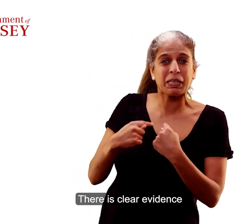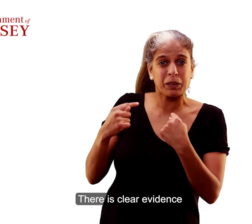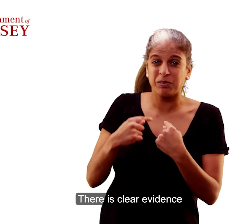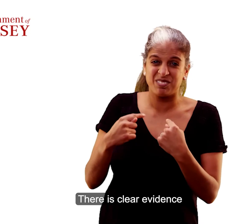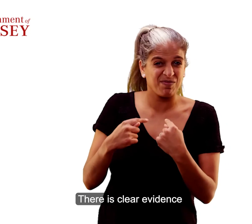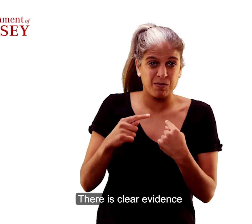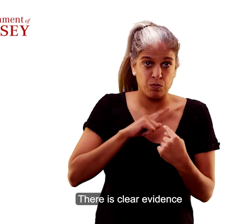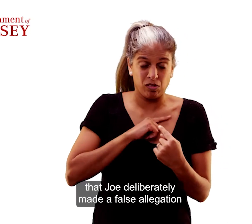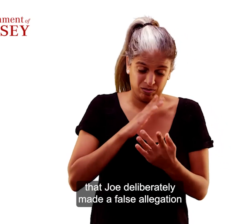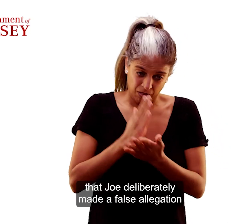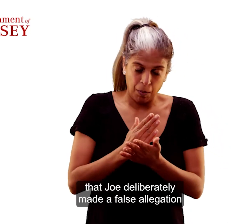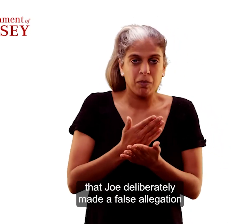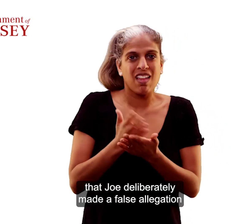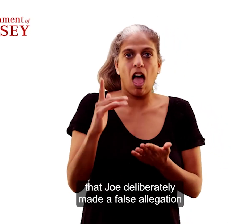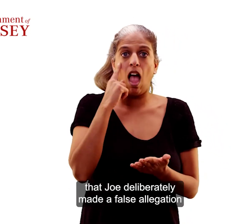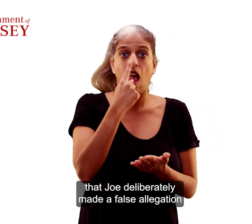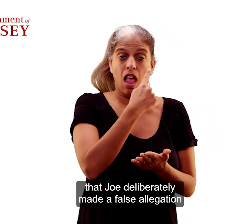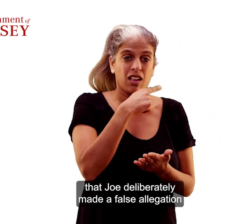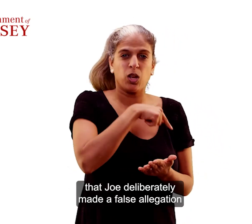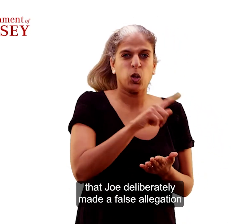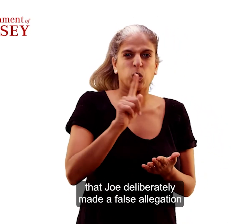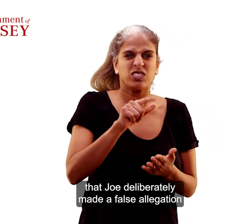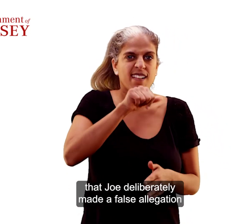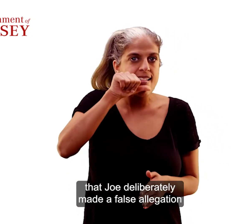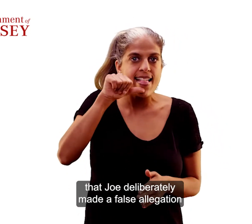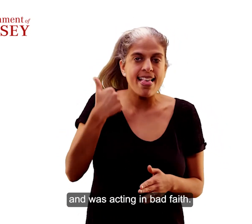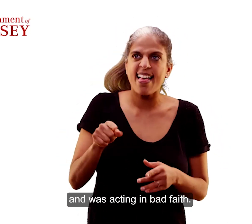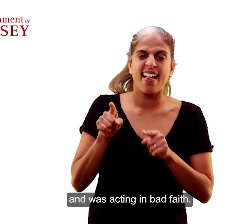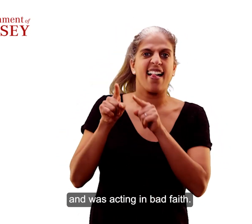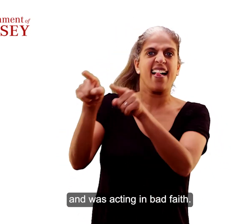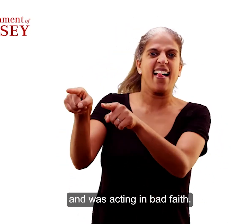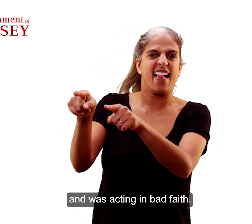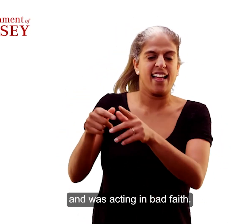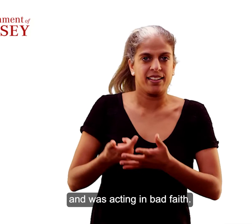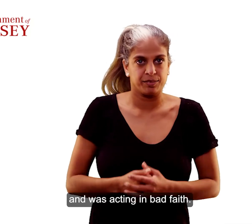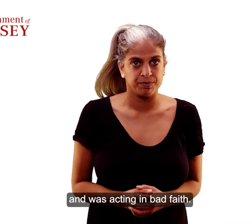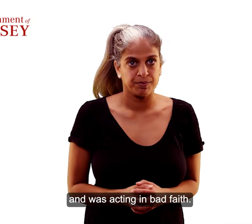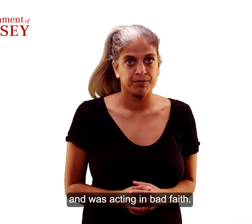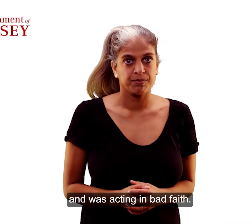clear evidence that Joe deliberately made a false allegation and was acting in bad faith.